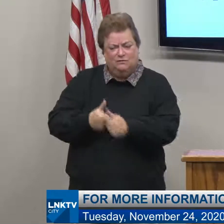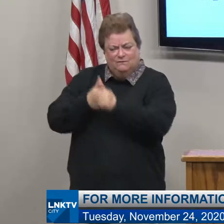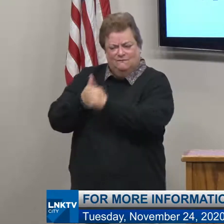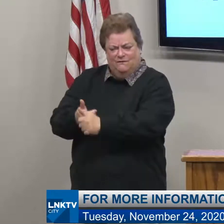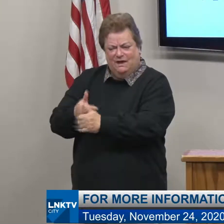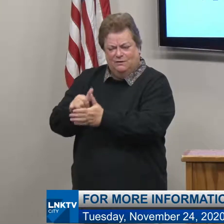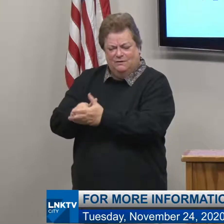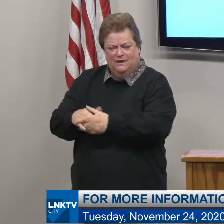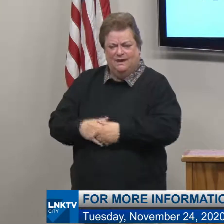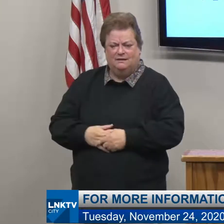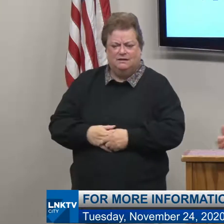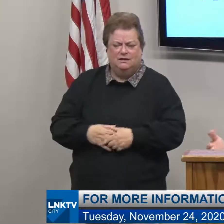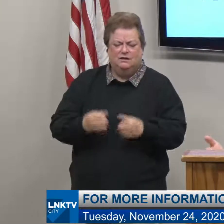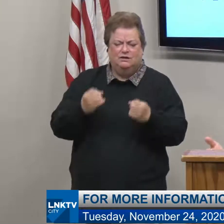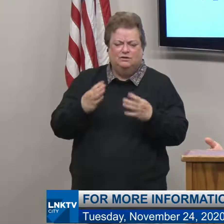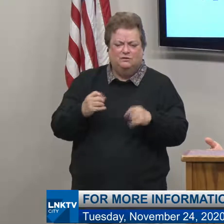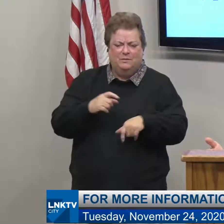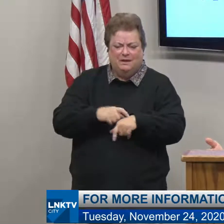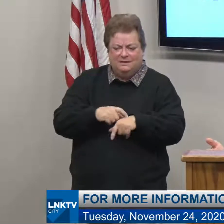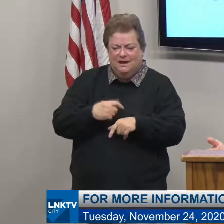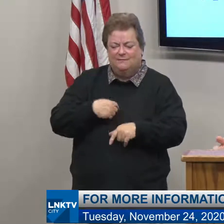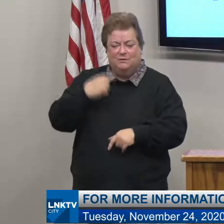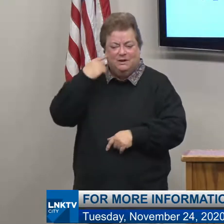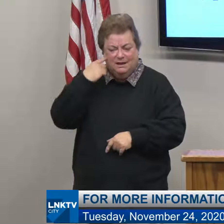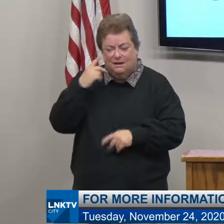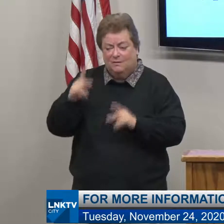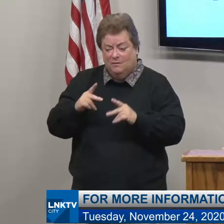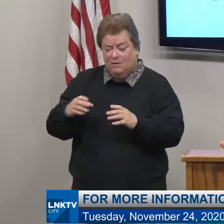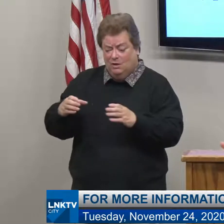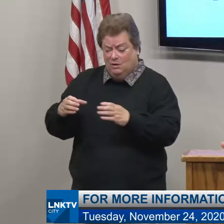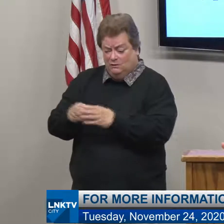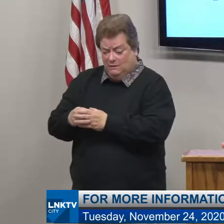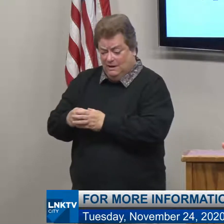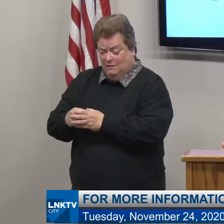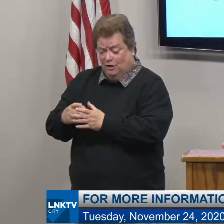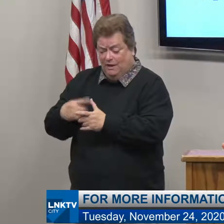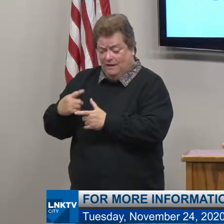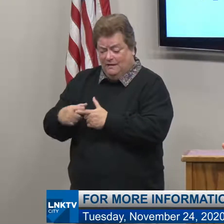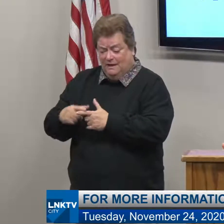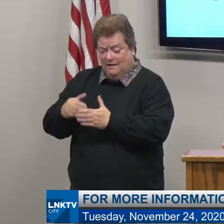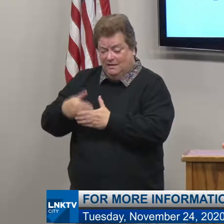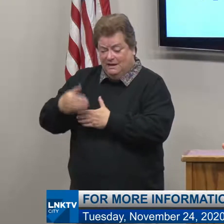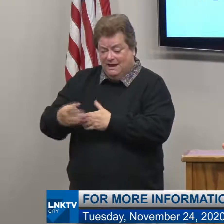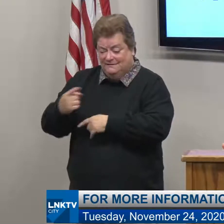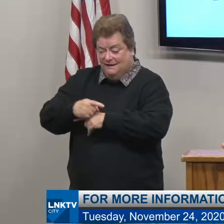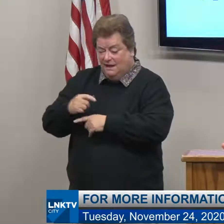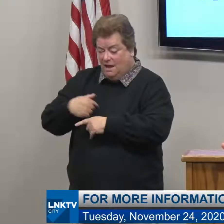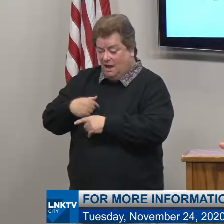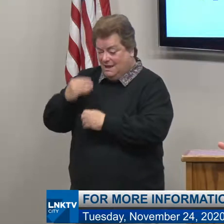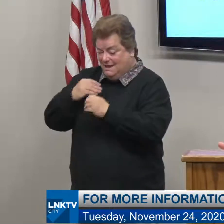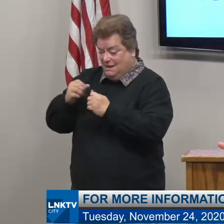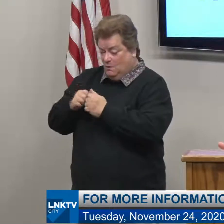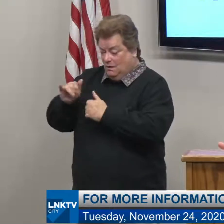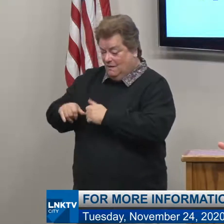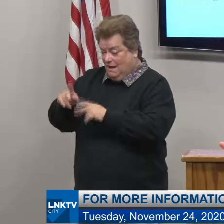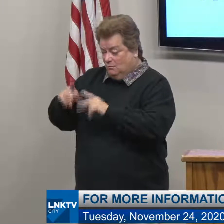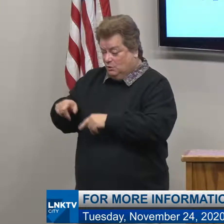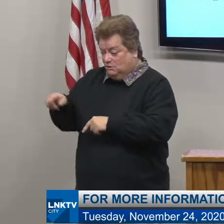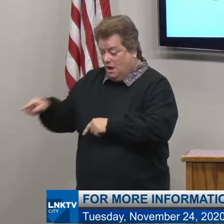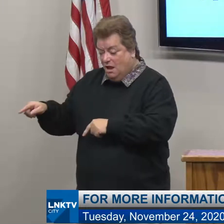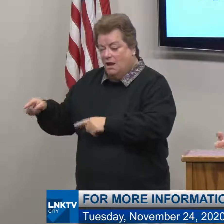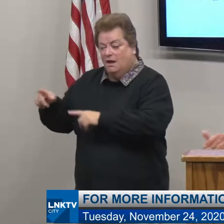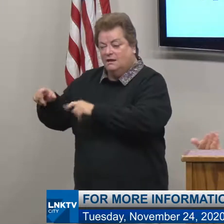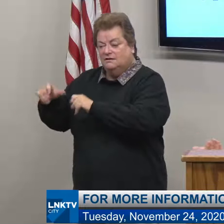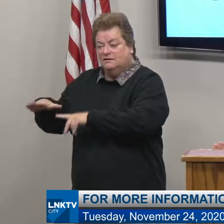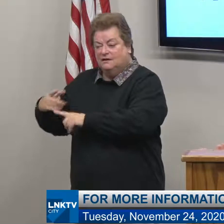Too many times we hear people were together and then the next day they find out the person they were eating with is positive for COVID.